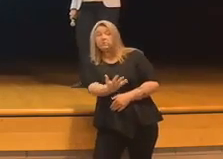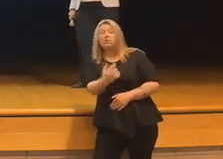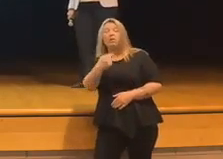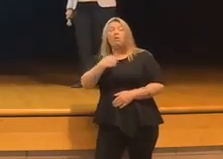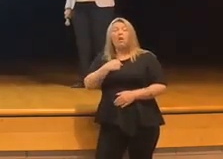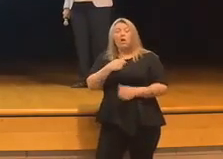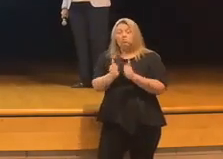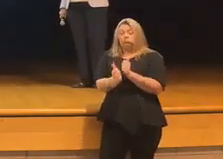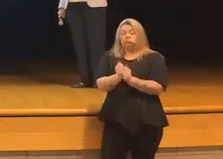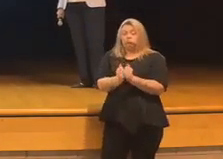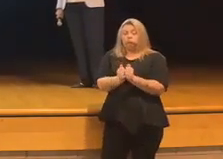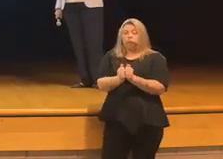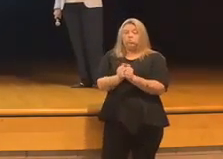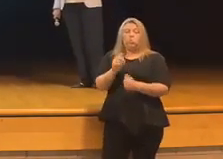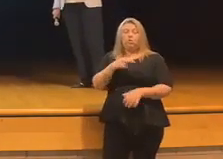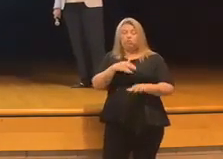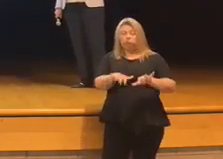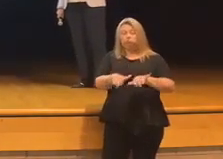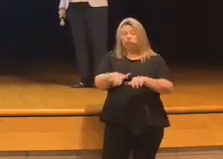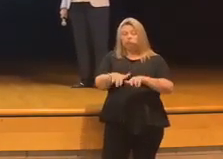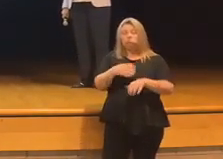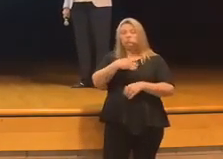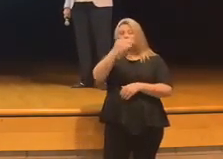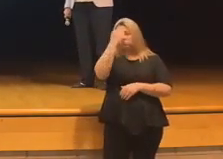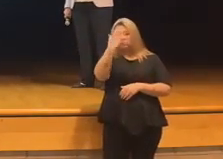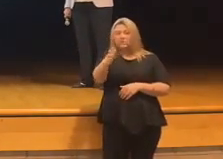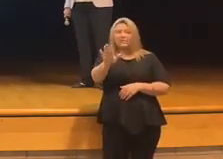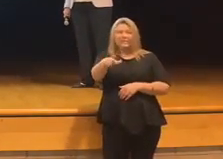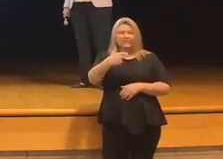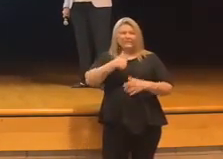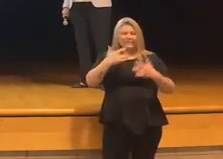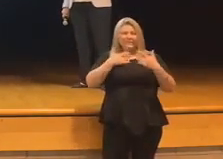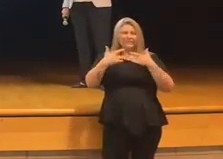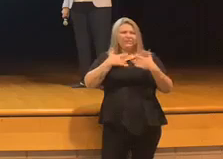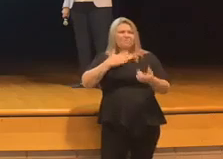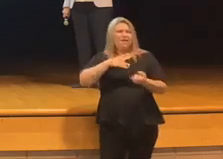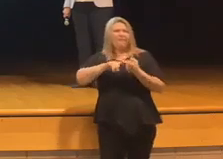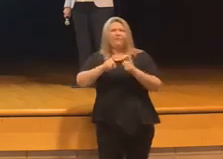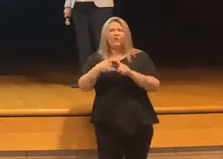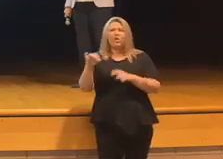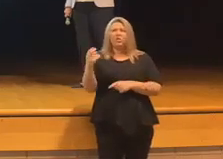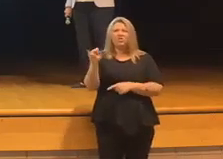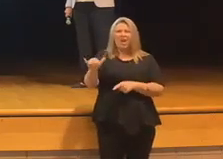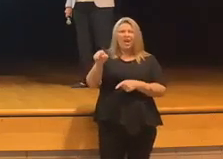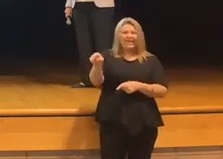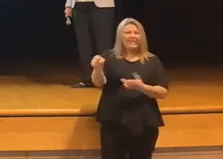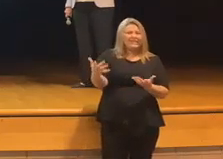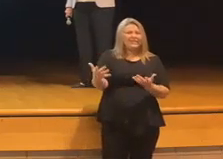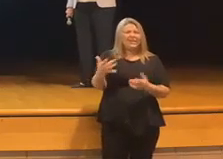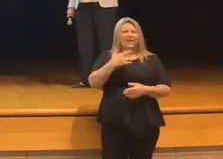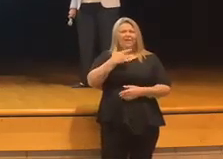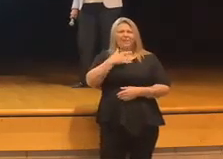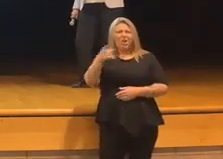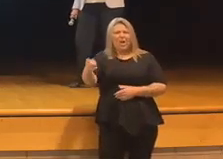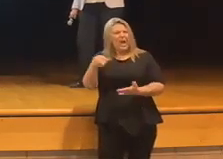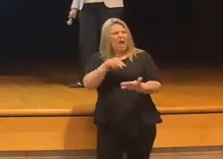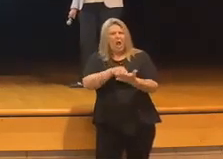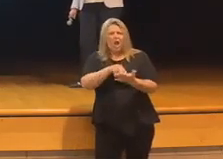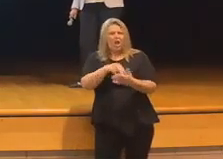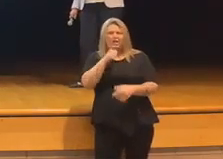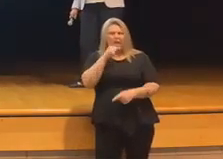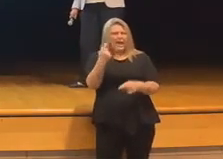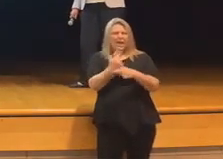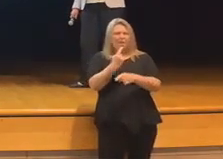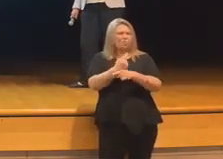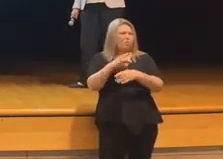said, I'm worried about my friend Johnny. I feel like he's looking at stuff he shouldn't.